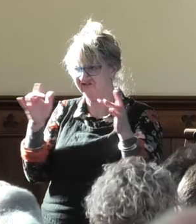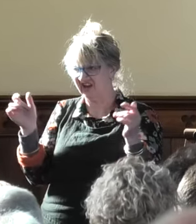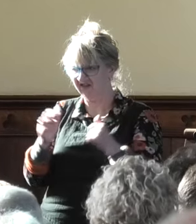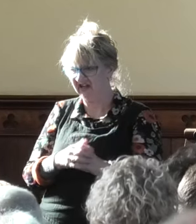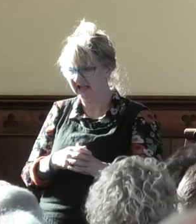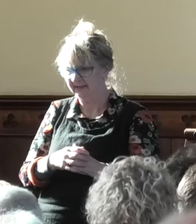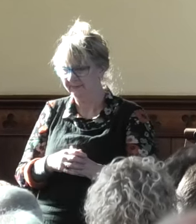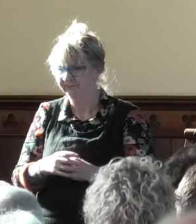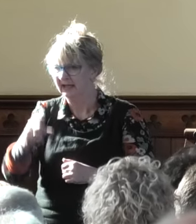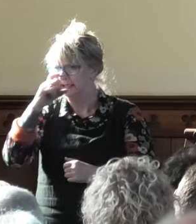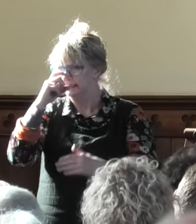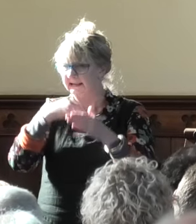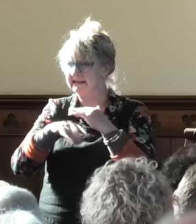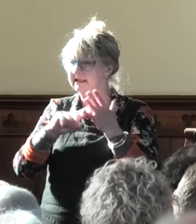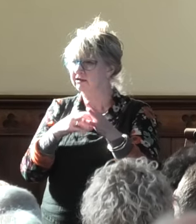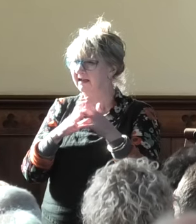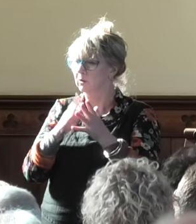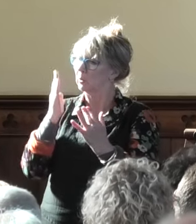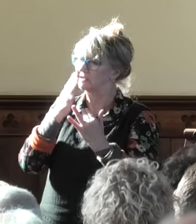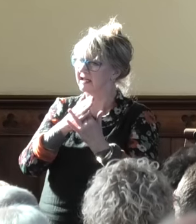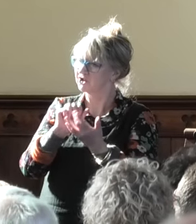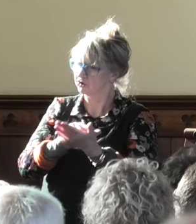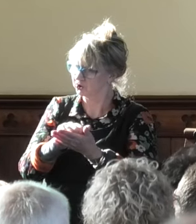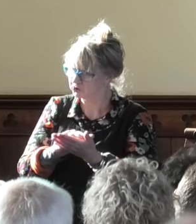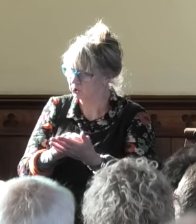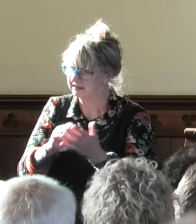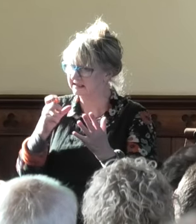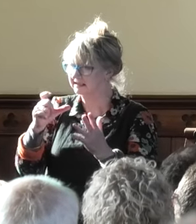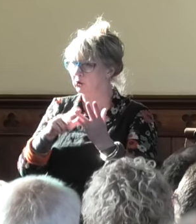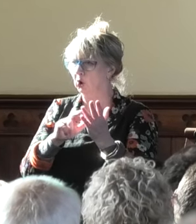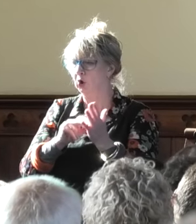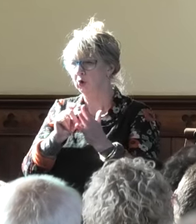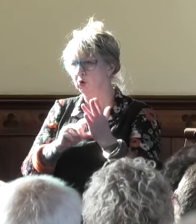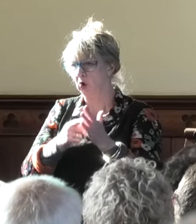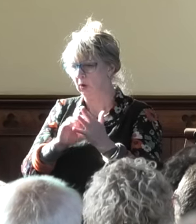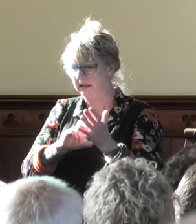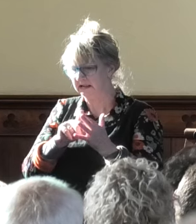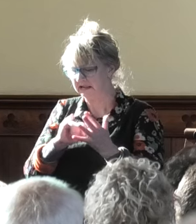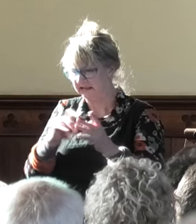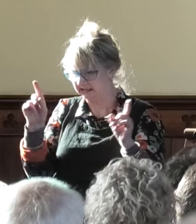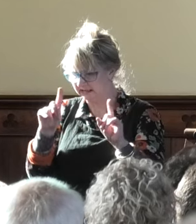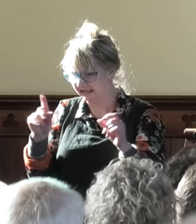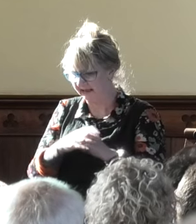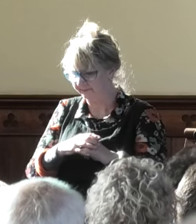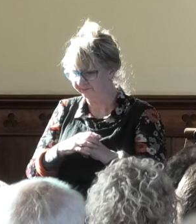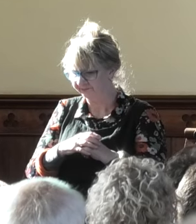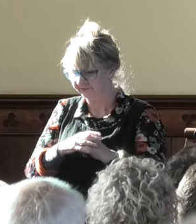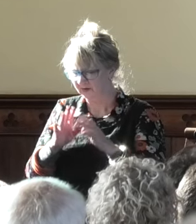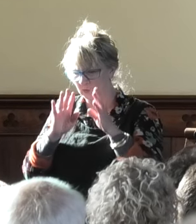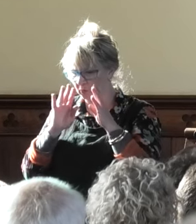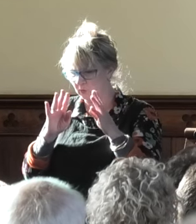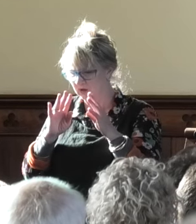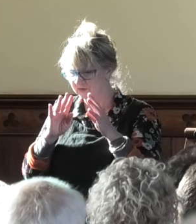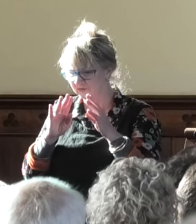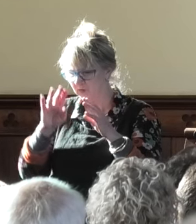Sister-in-law Jo from South Australia sends her condolences today, and she said that her fondest memories of Rin are around a quirky sense